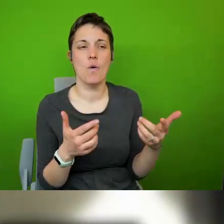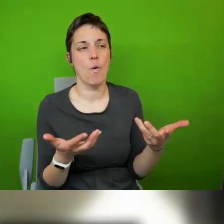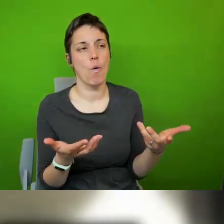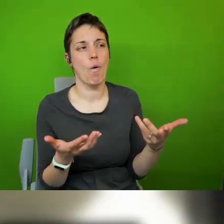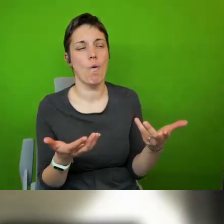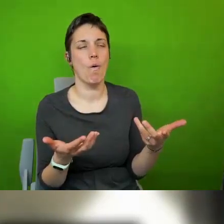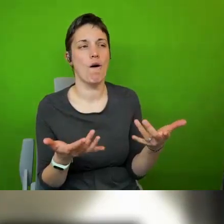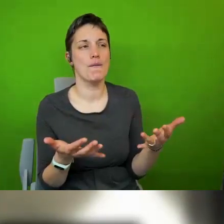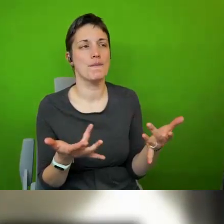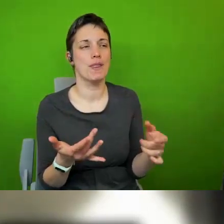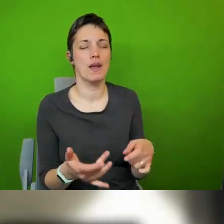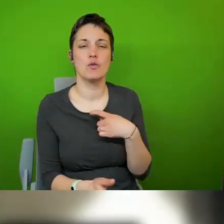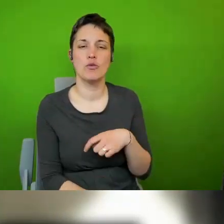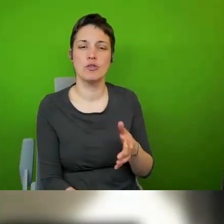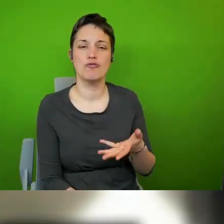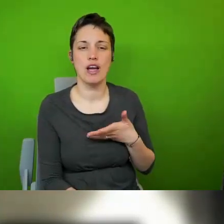um